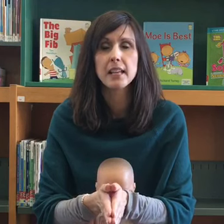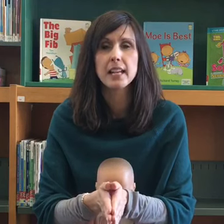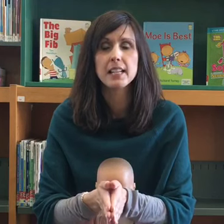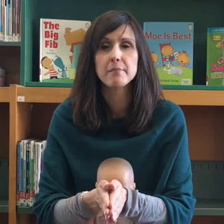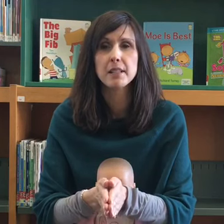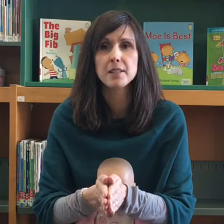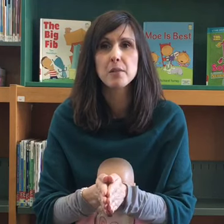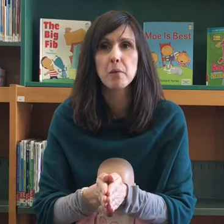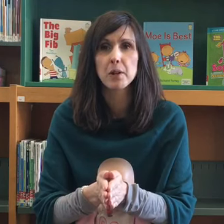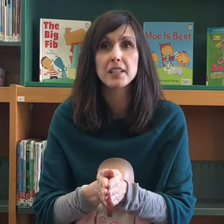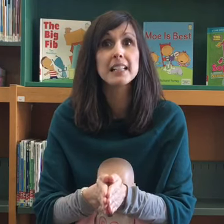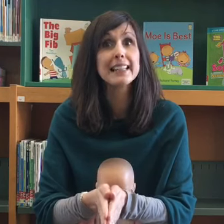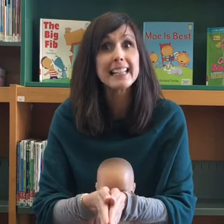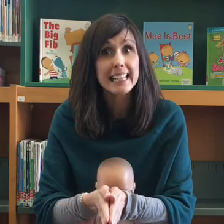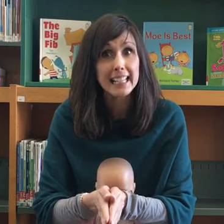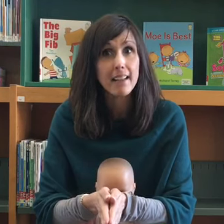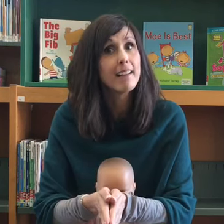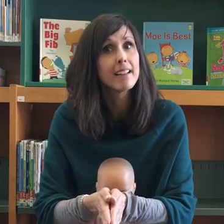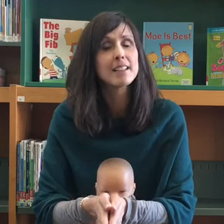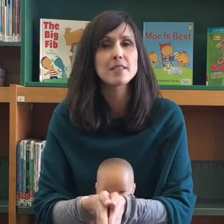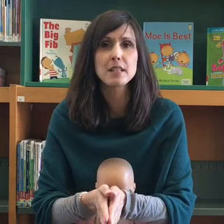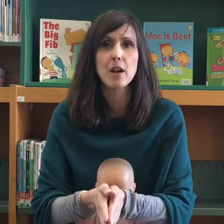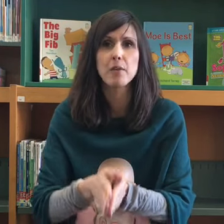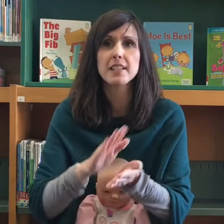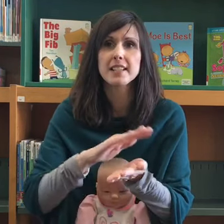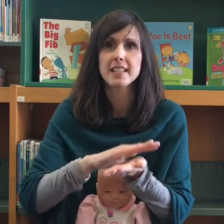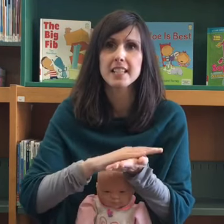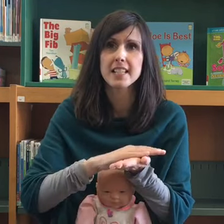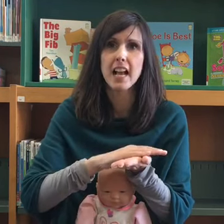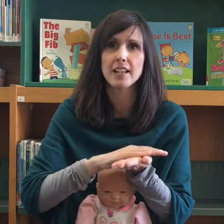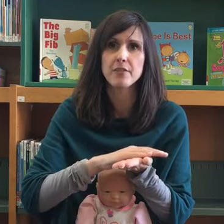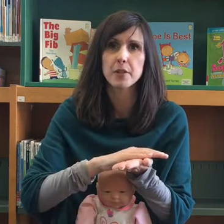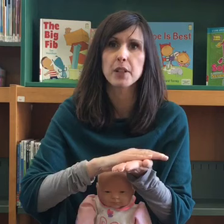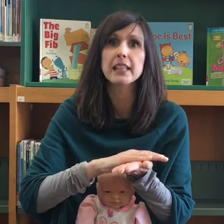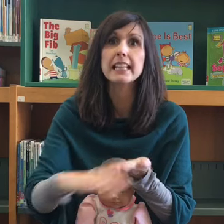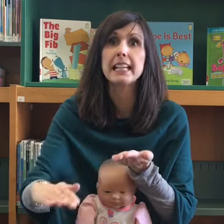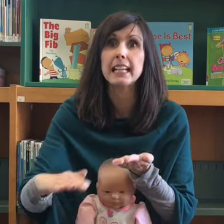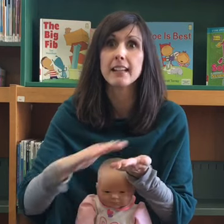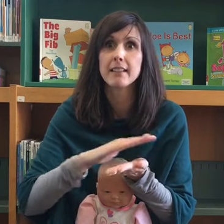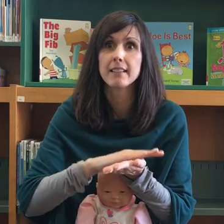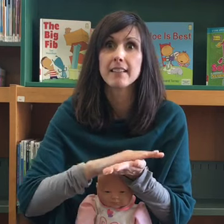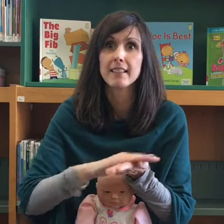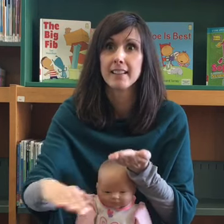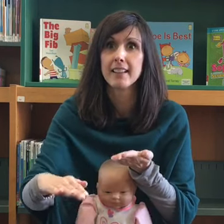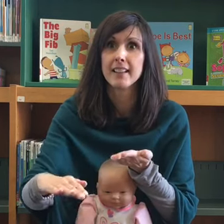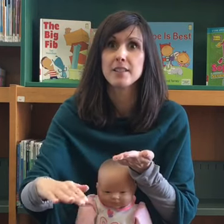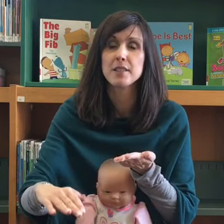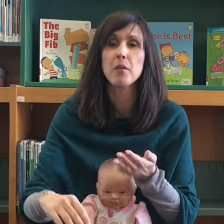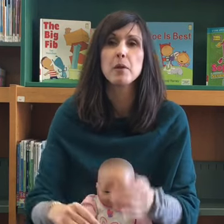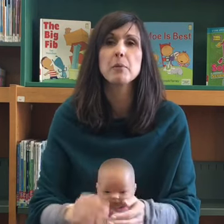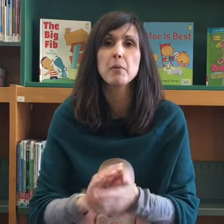it means the word clean. So this is the sign for clean. So when we